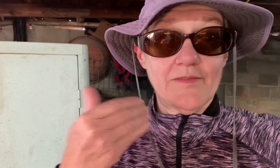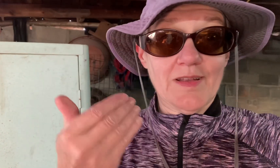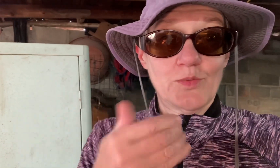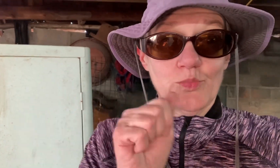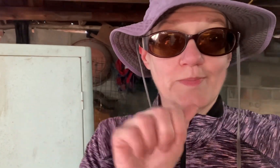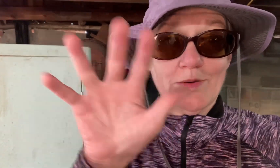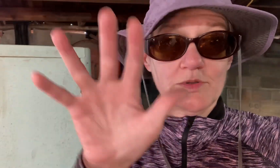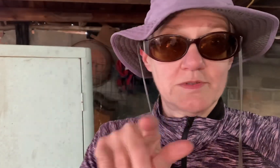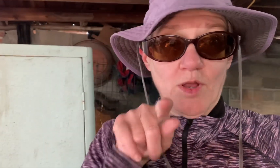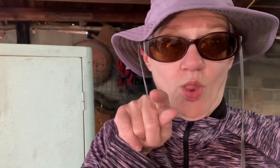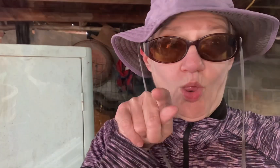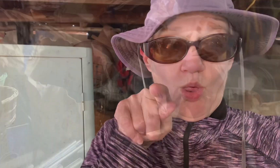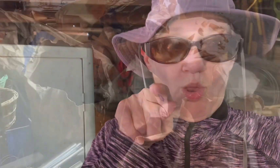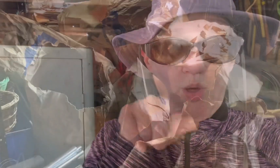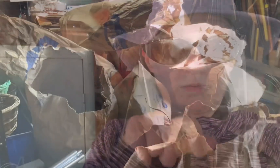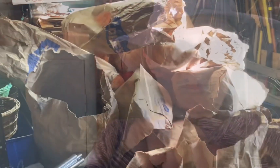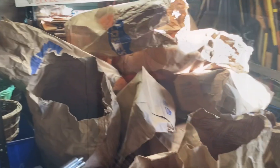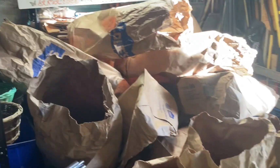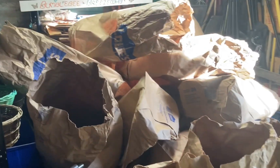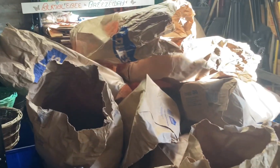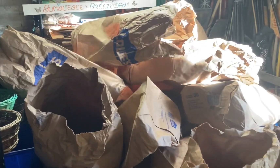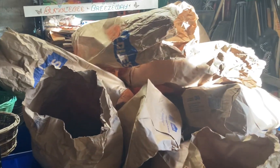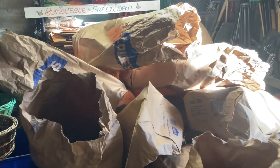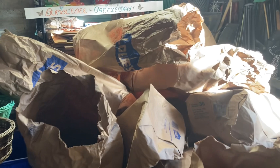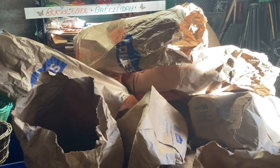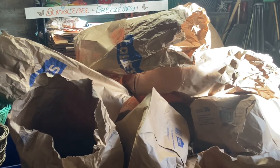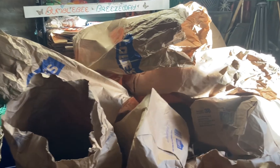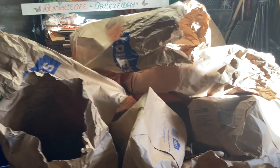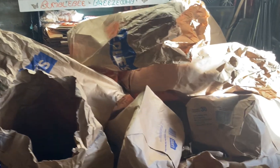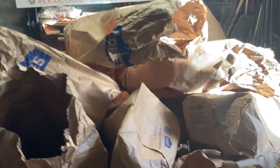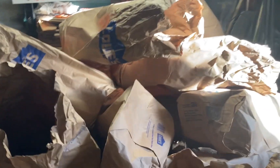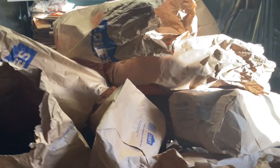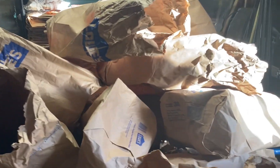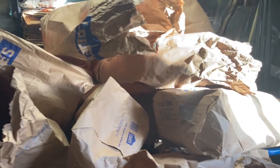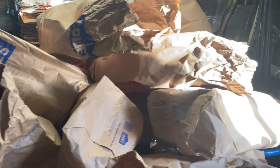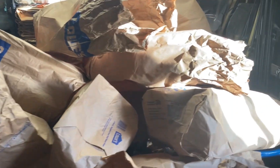much. But I have a new mountain. Look.